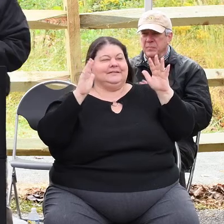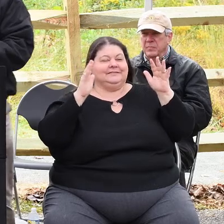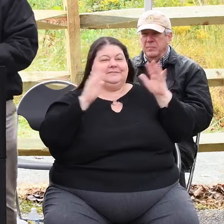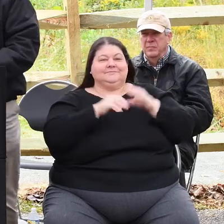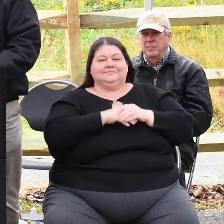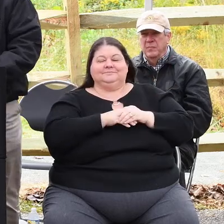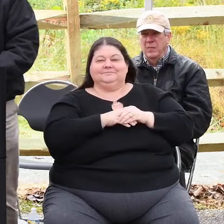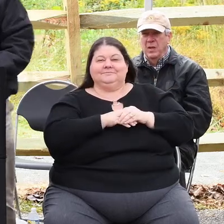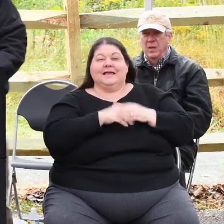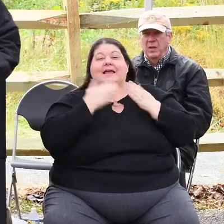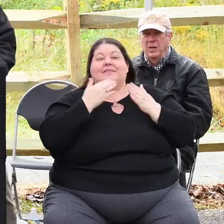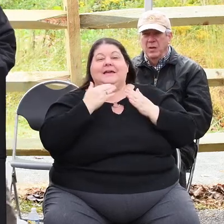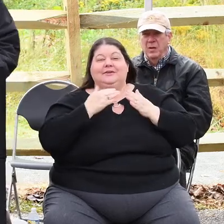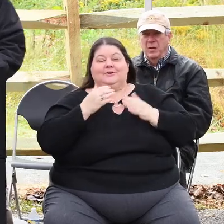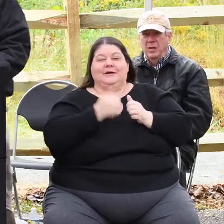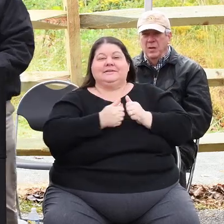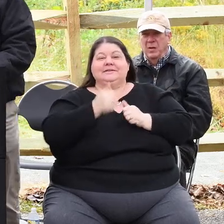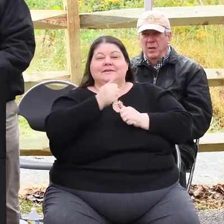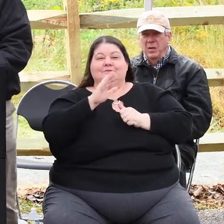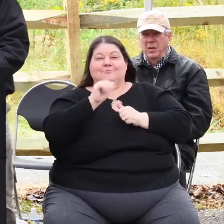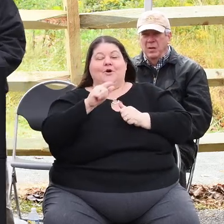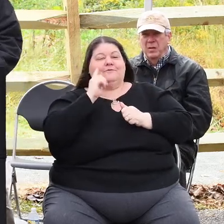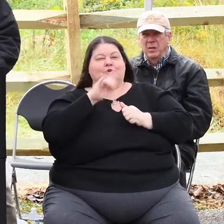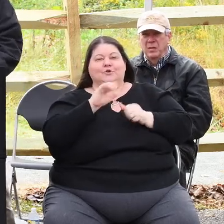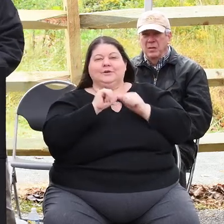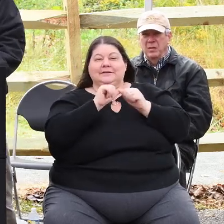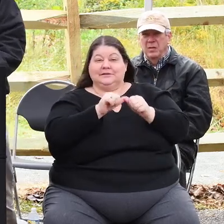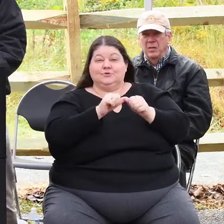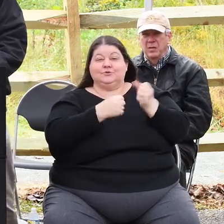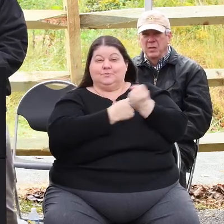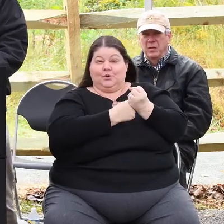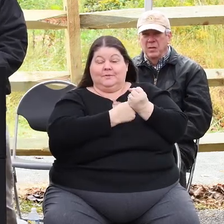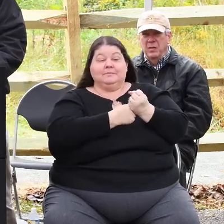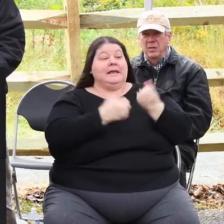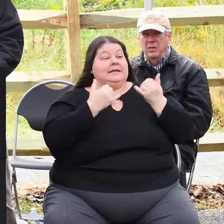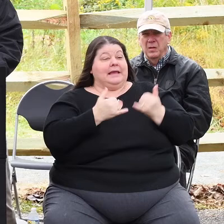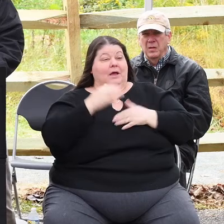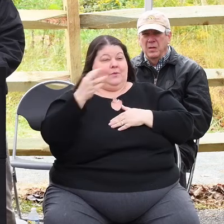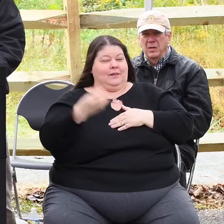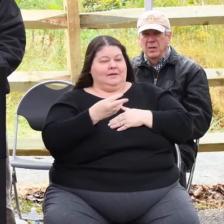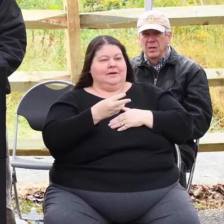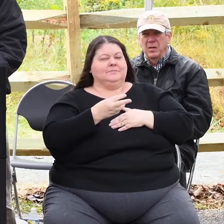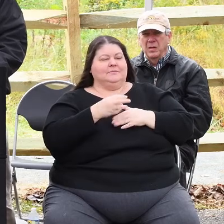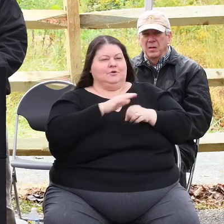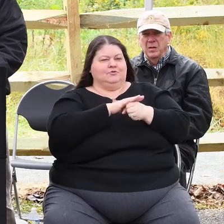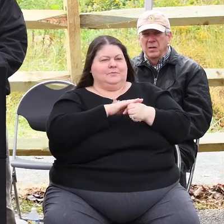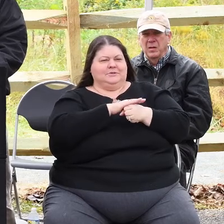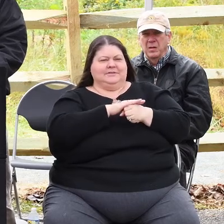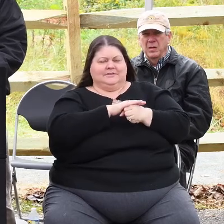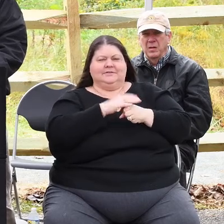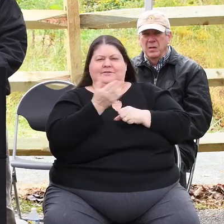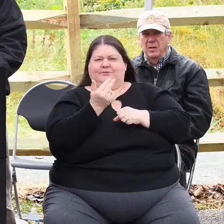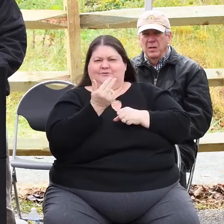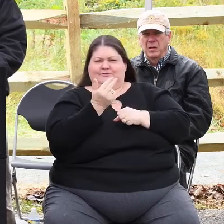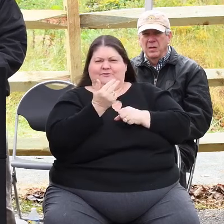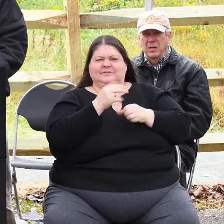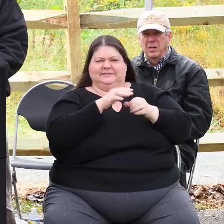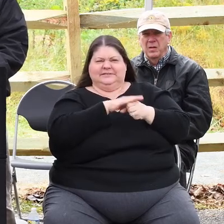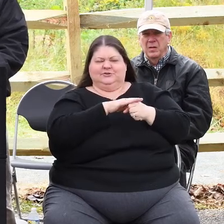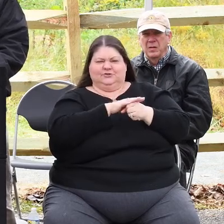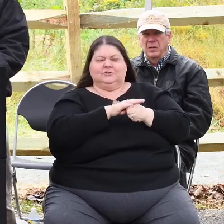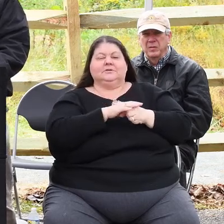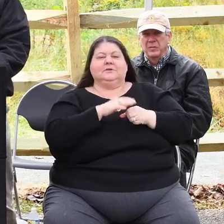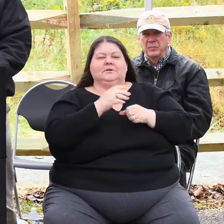Thank you, County Executive Ball, for your continued support. I would like to welcome our next speaker representing District 13 and Chair of the Budget